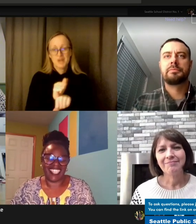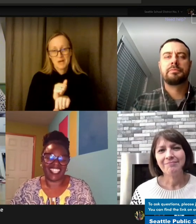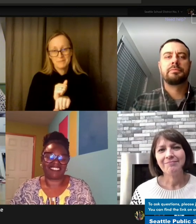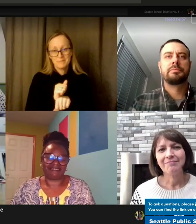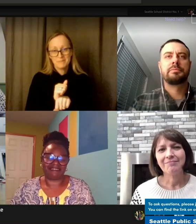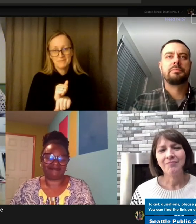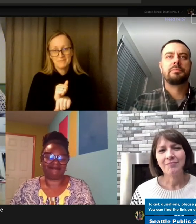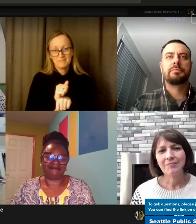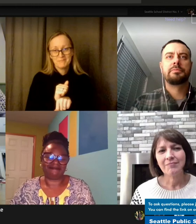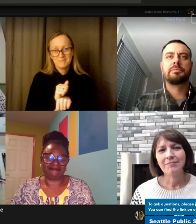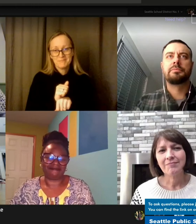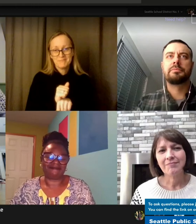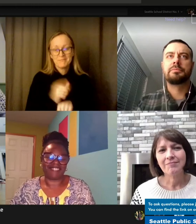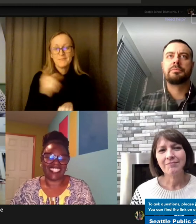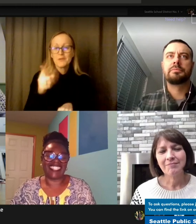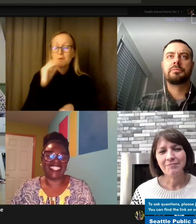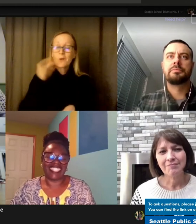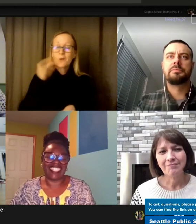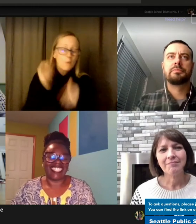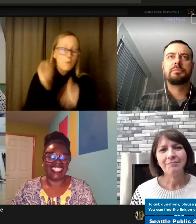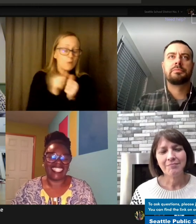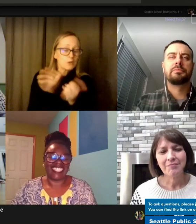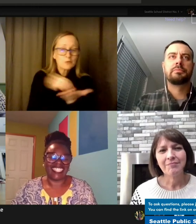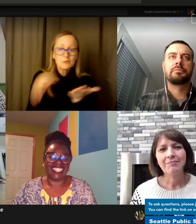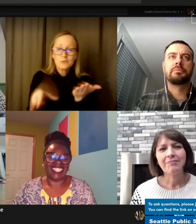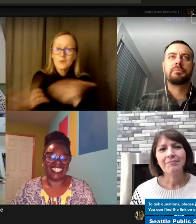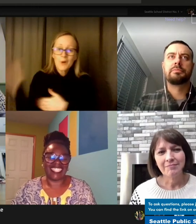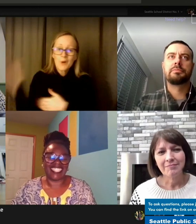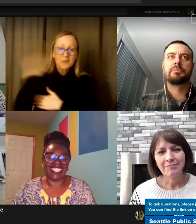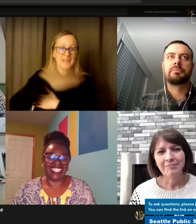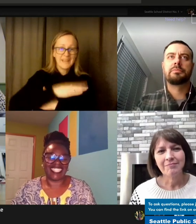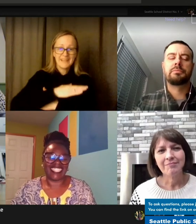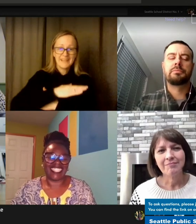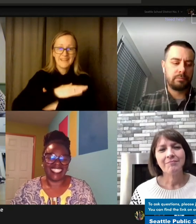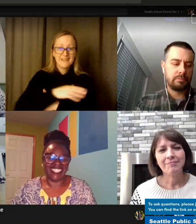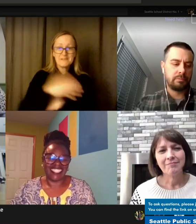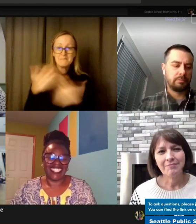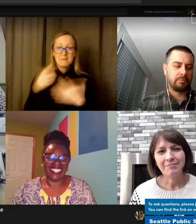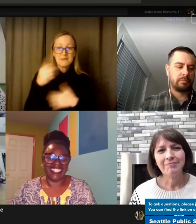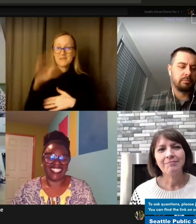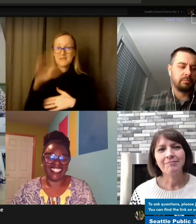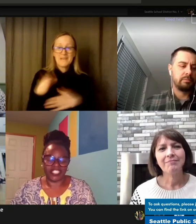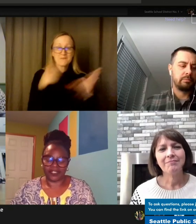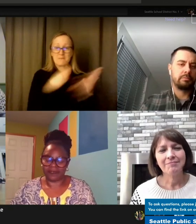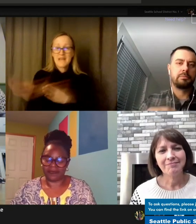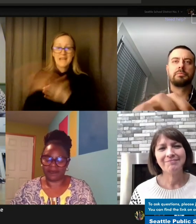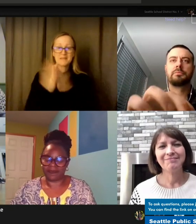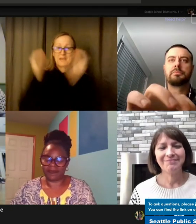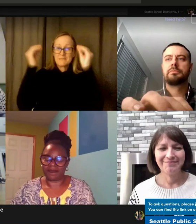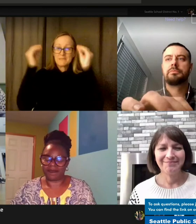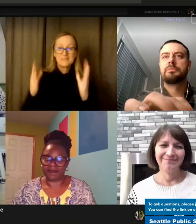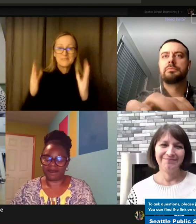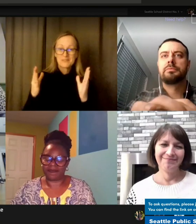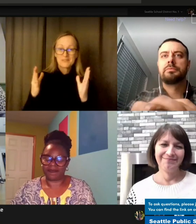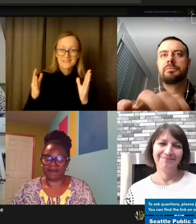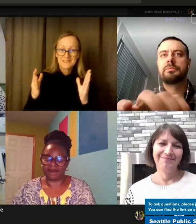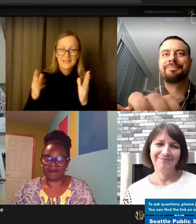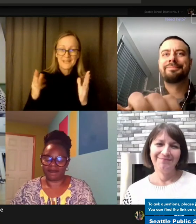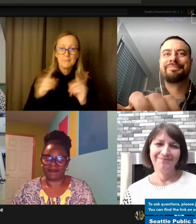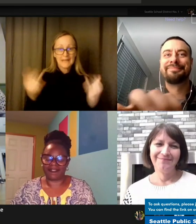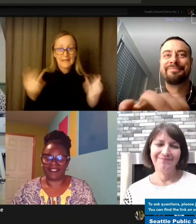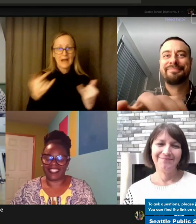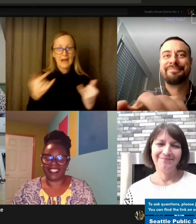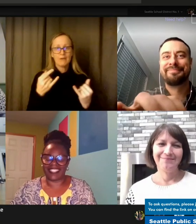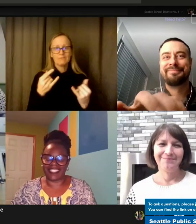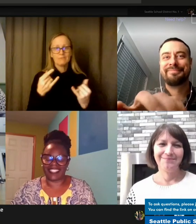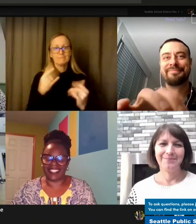you've become a teacher that most likely you weren't intending to be a teacher. I dreamed of being a teacher all my life. I knew it right away. My